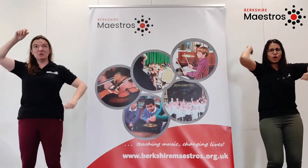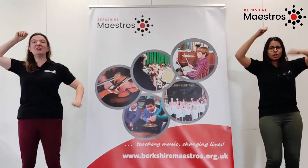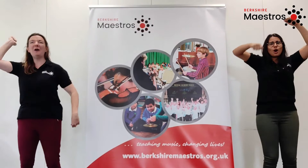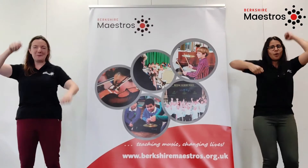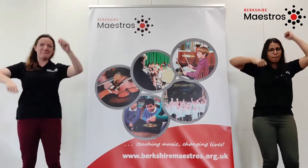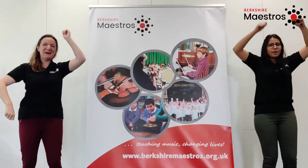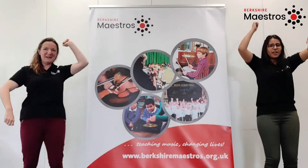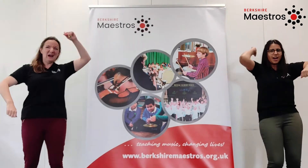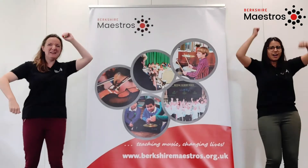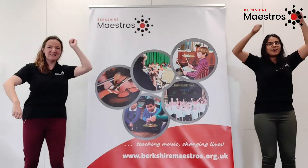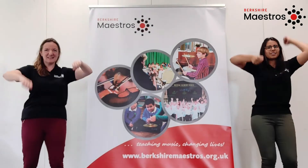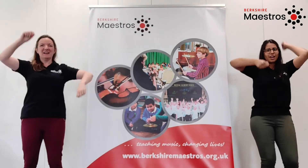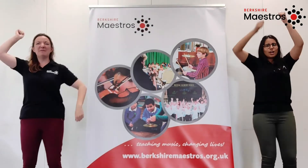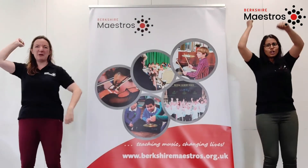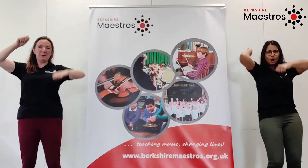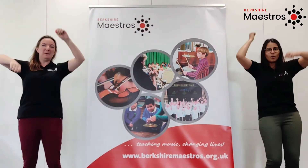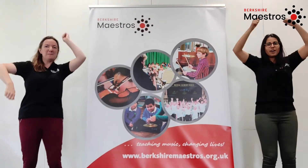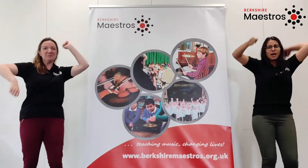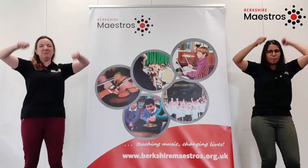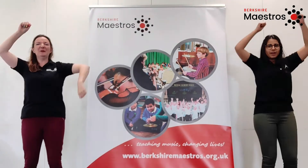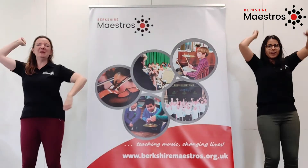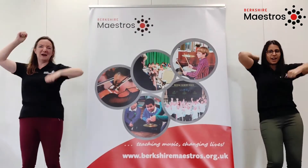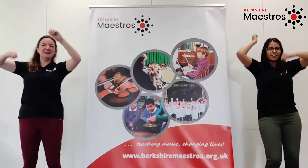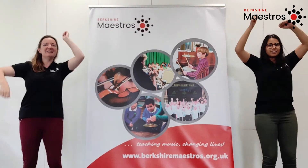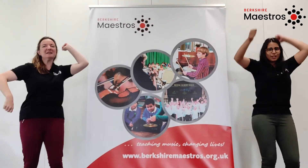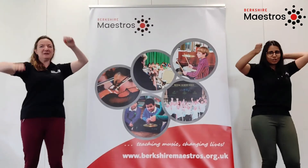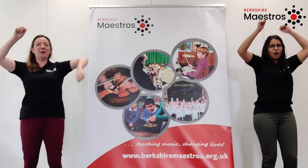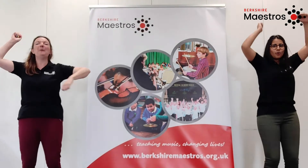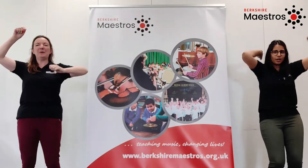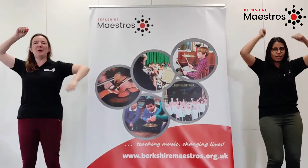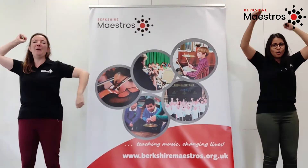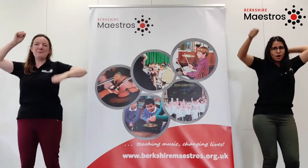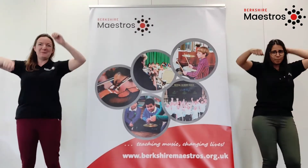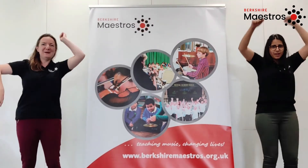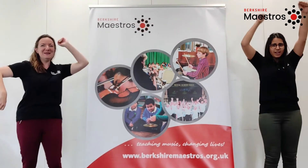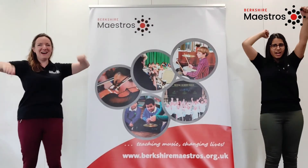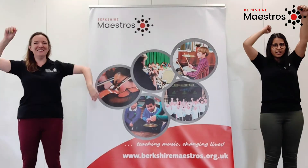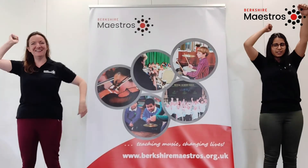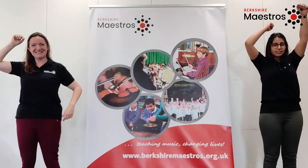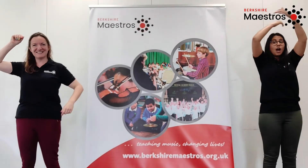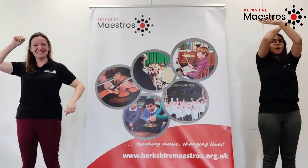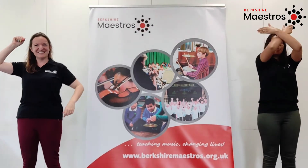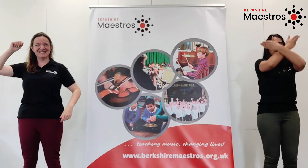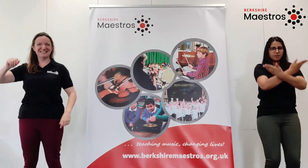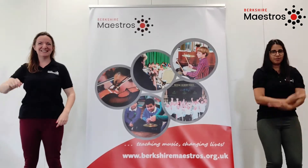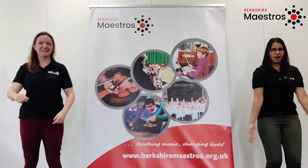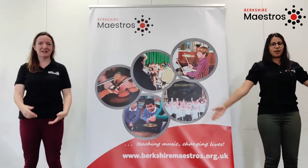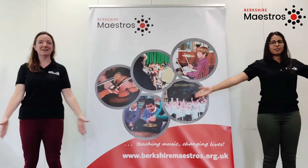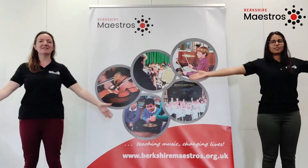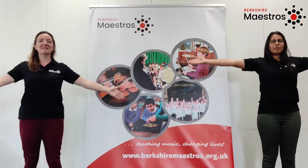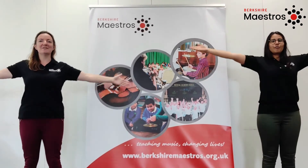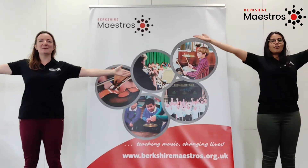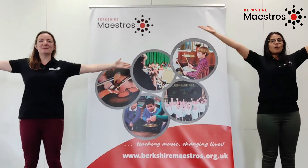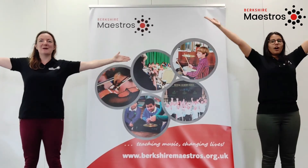go, bananas, go, bananas, go, go, bananas, bananas of the